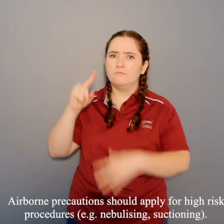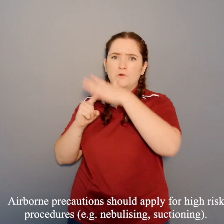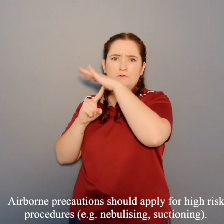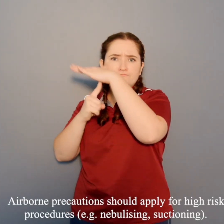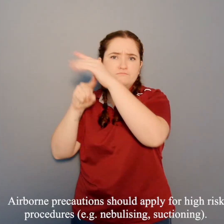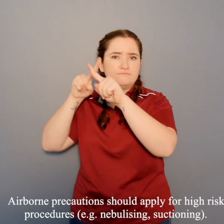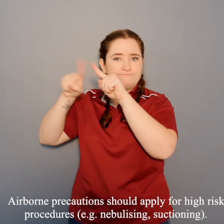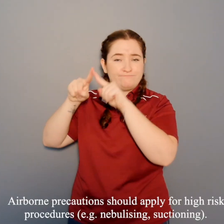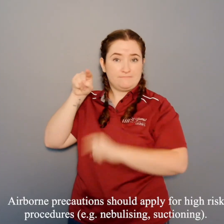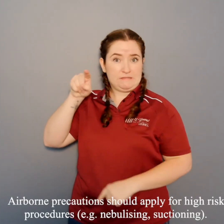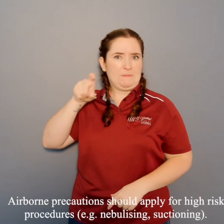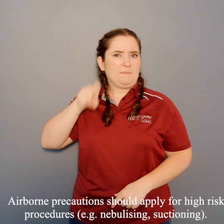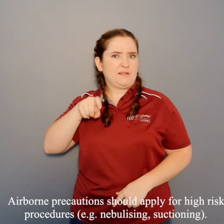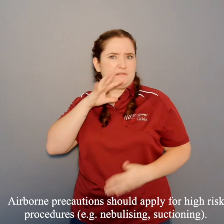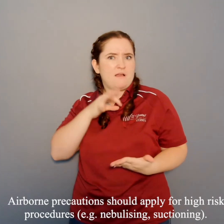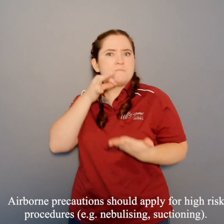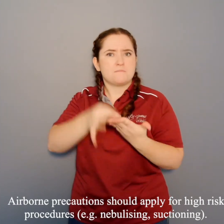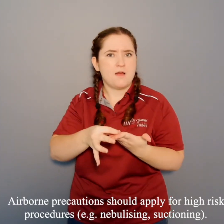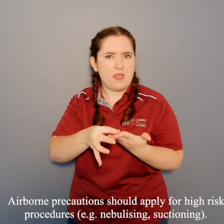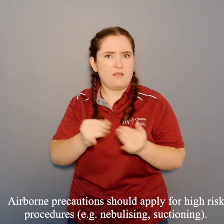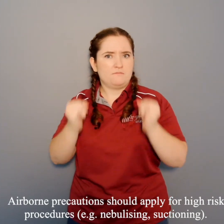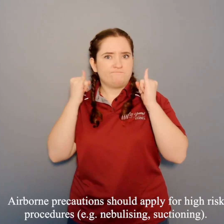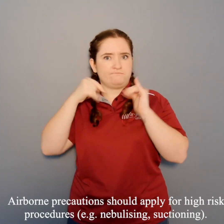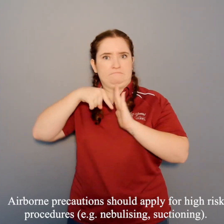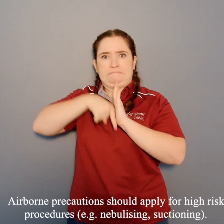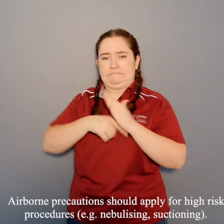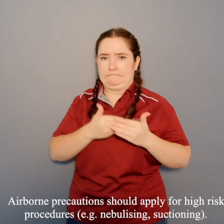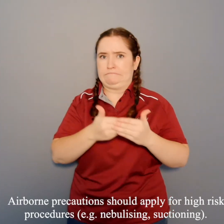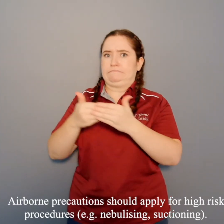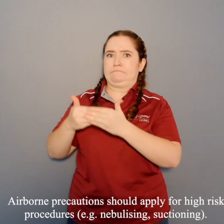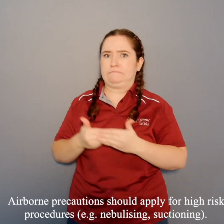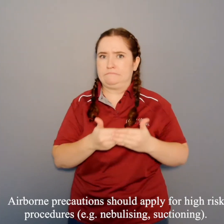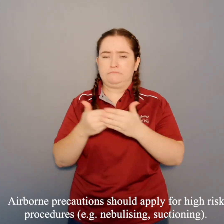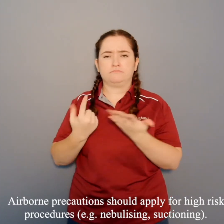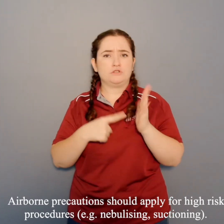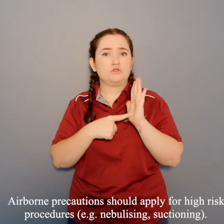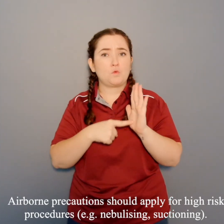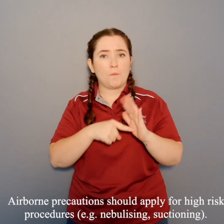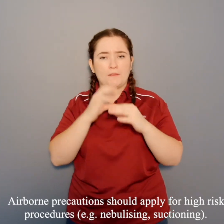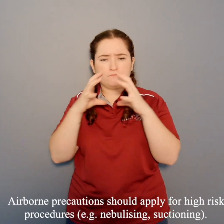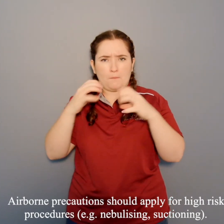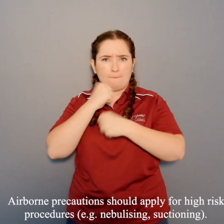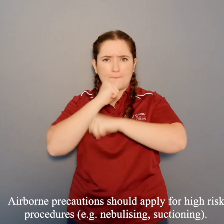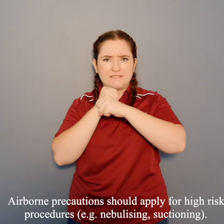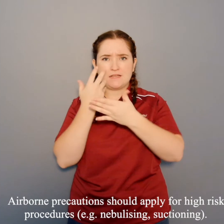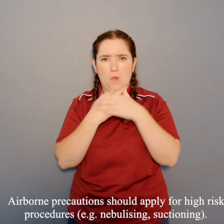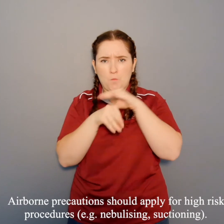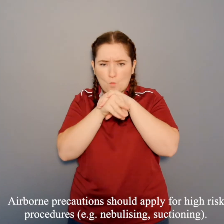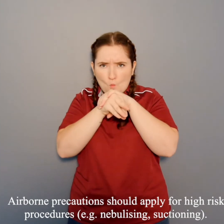Airborne precautions should apply for high-risk procedures, for example,